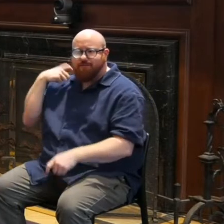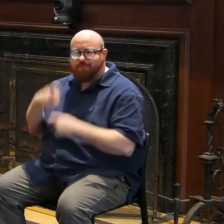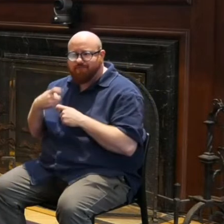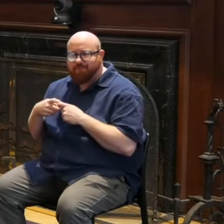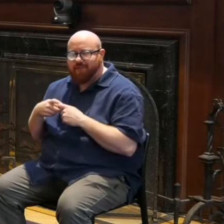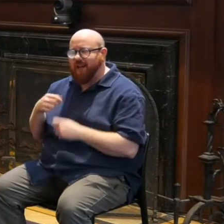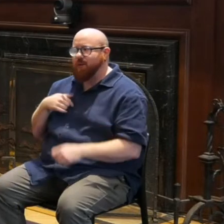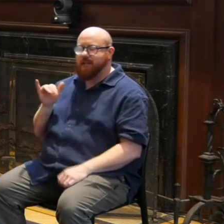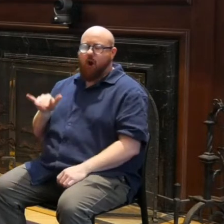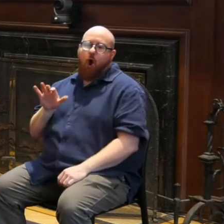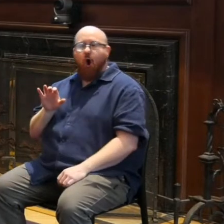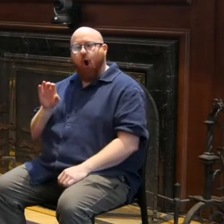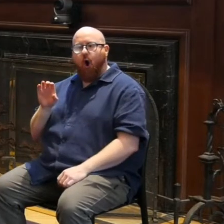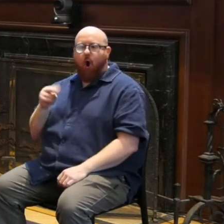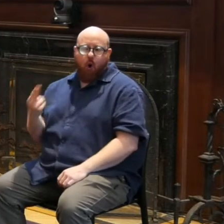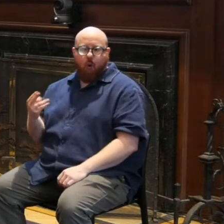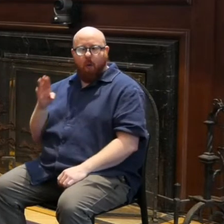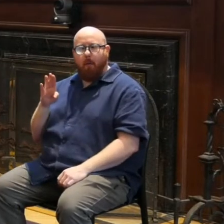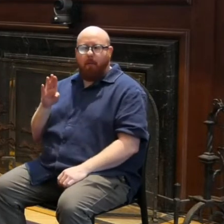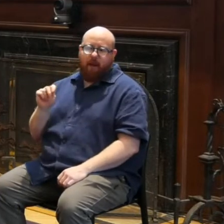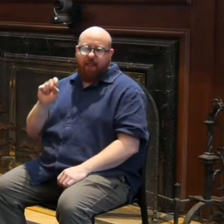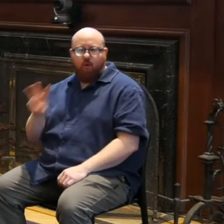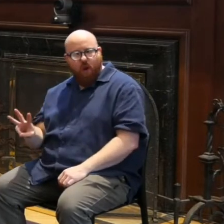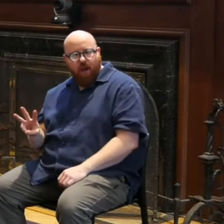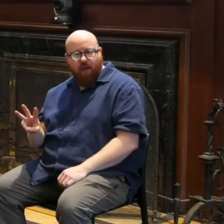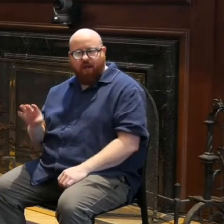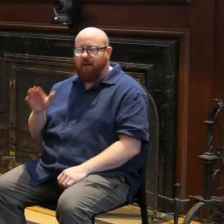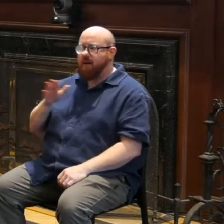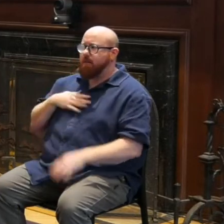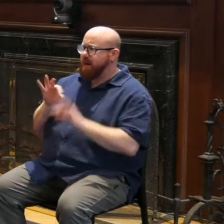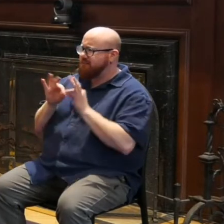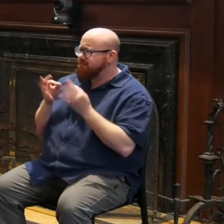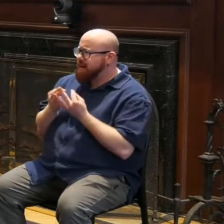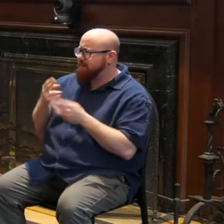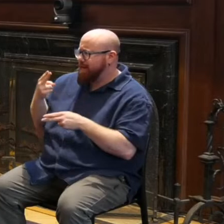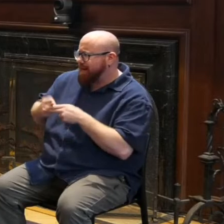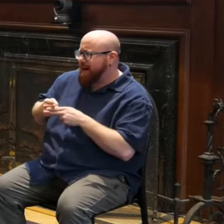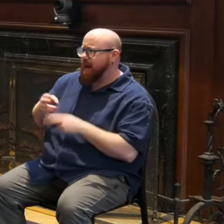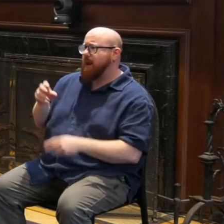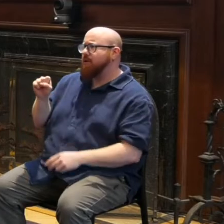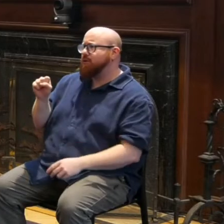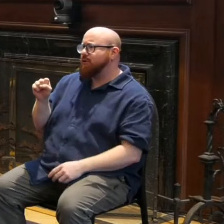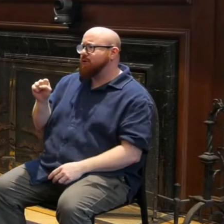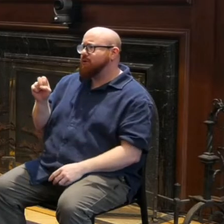And the actual family name was Suarez. Like, so who are these people?